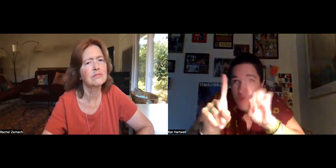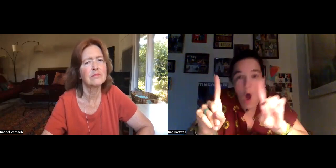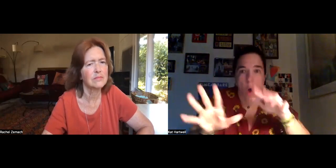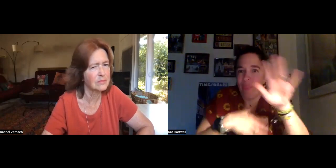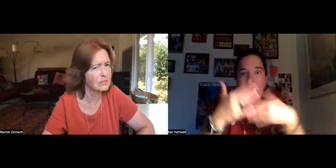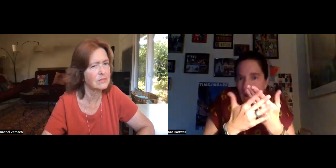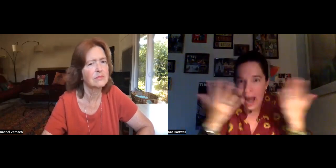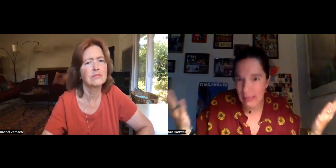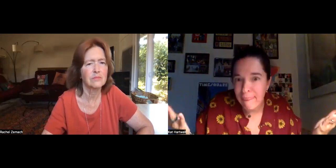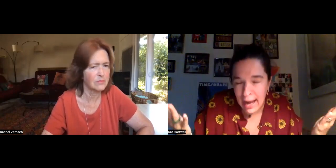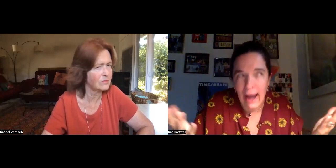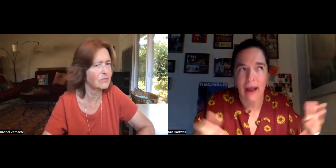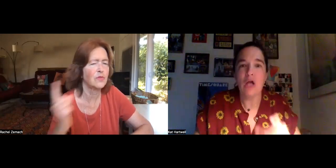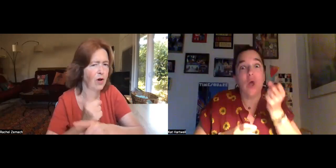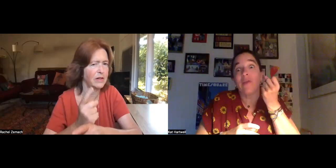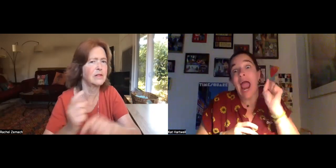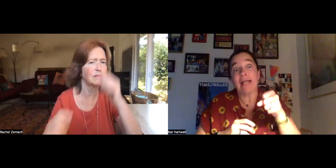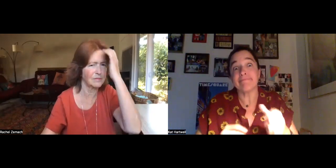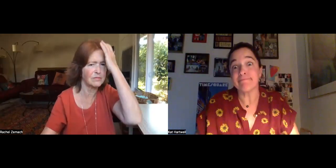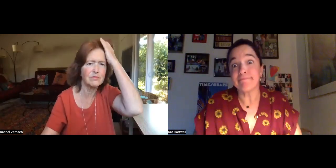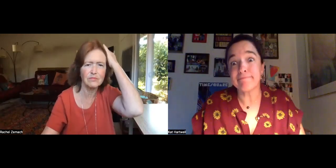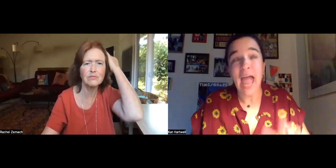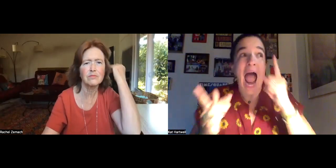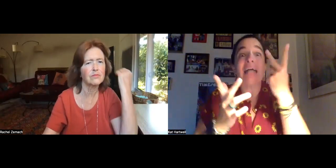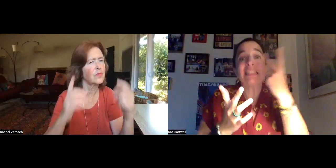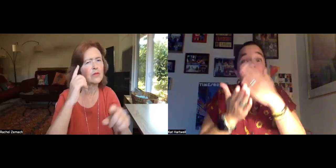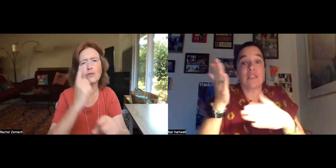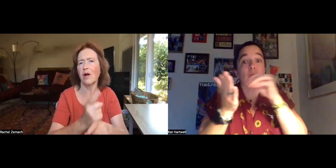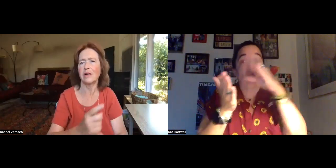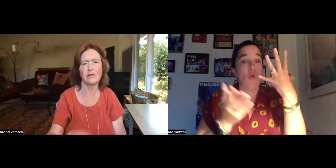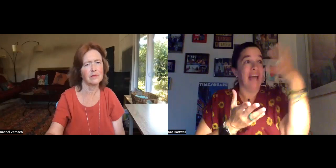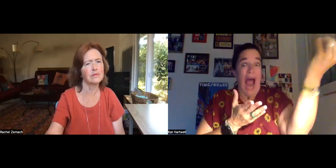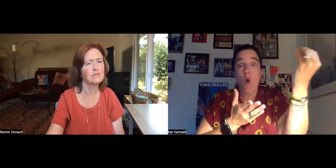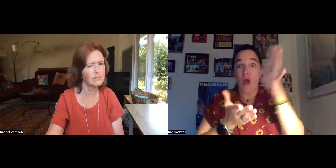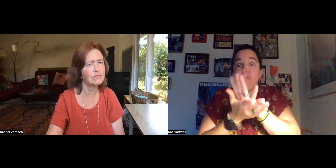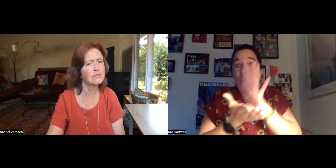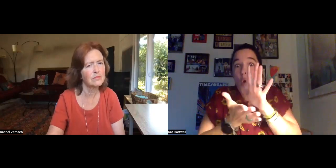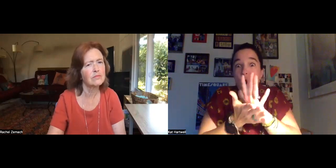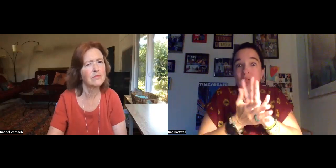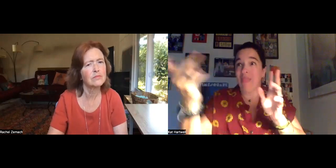No, that kind of thing. So yeah, I see some students out of school. They